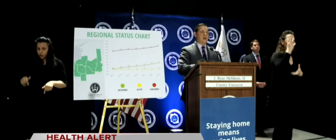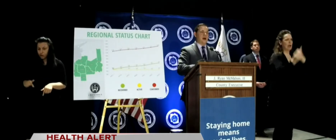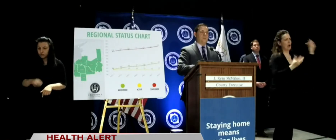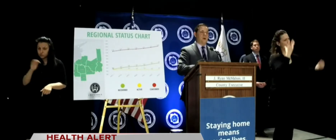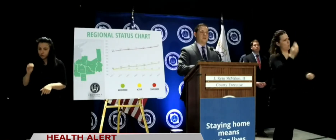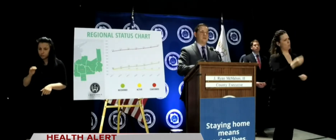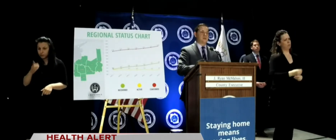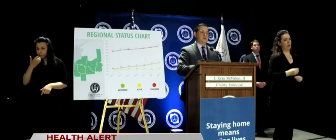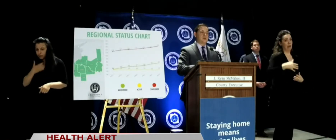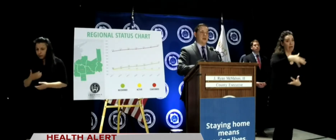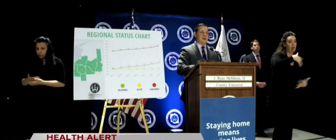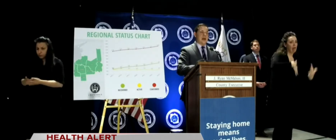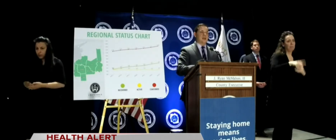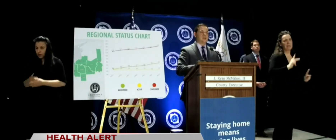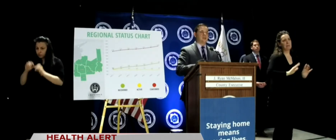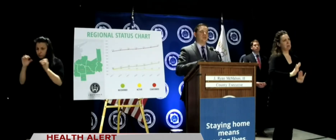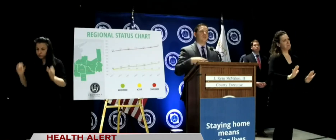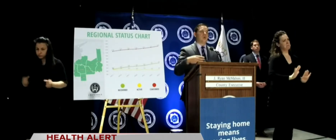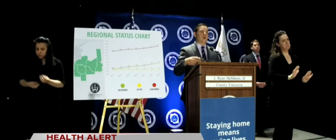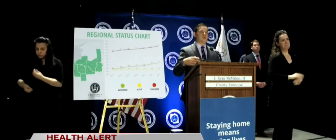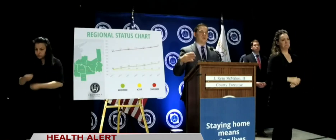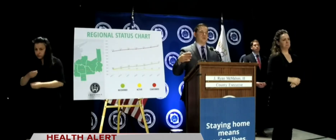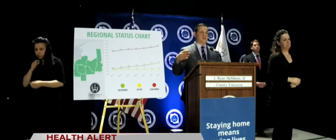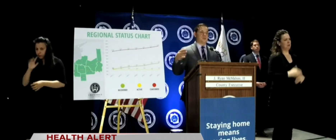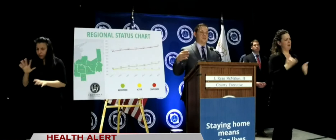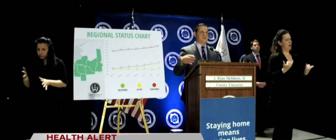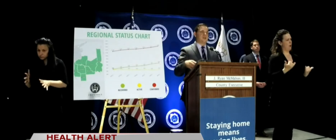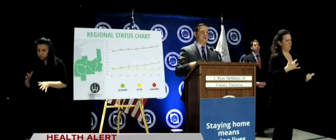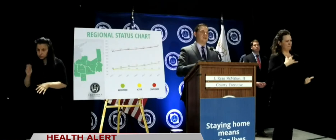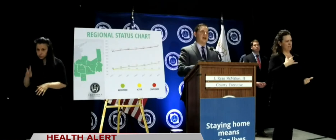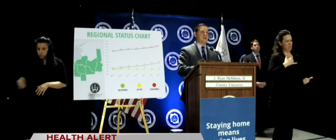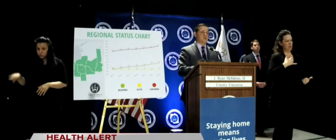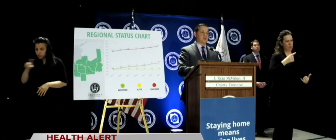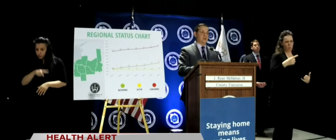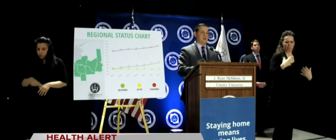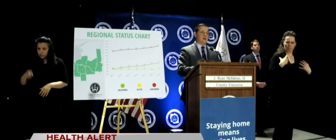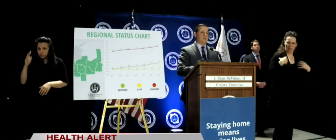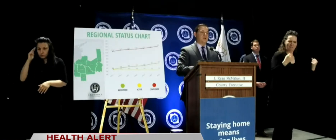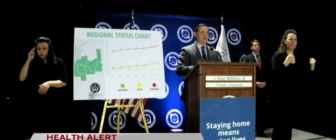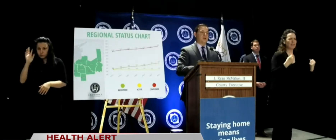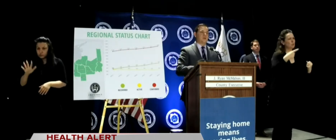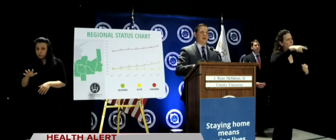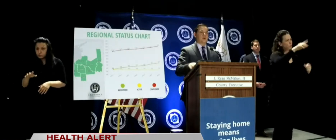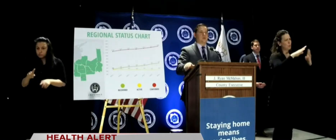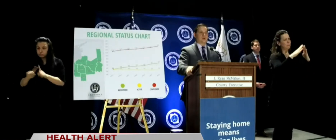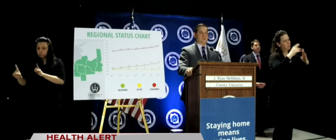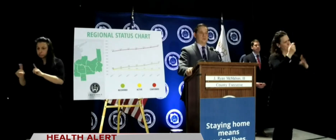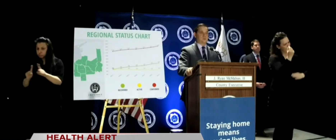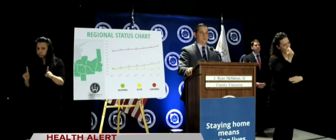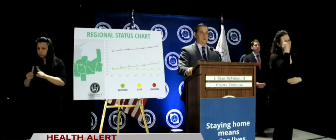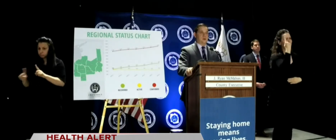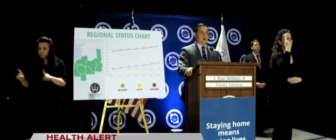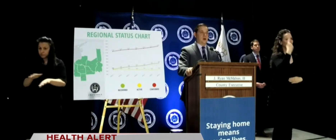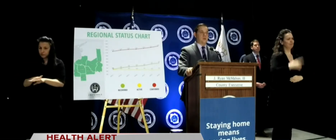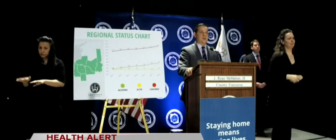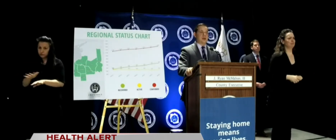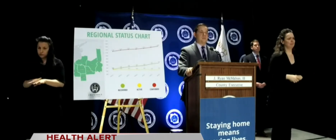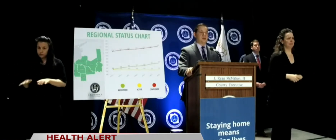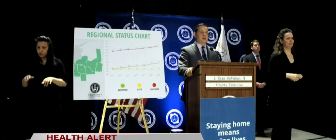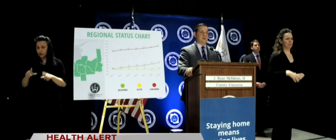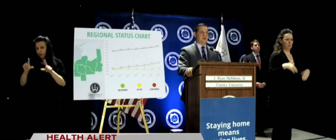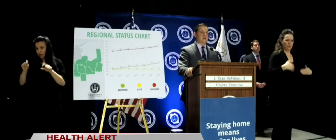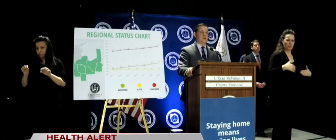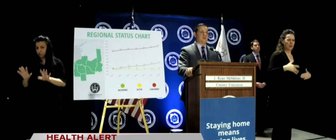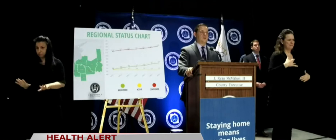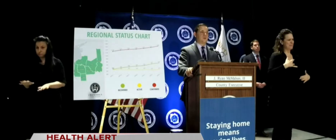going to help us and actually do more social distancing than you did last week. But you're going to do it on your own terms. We can't be